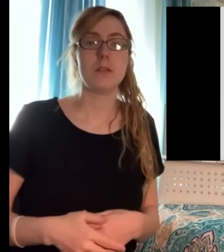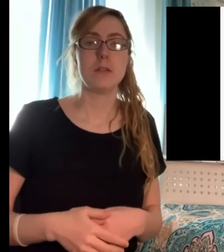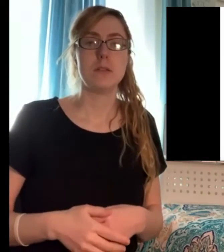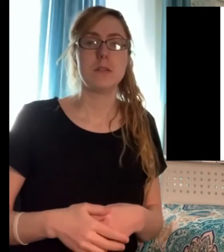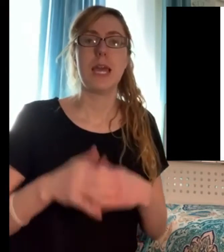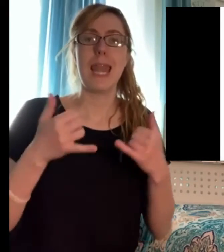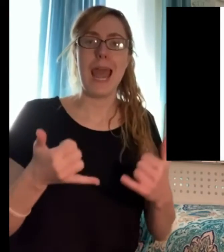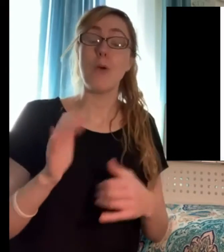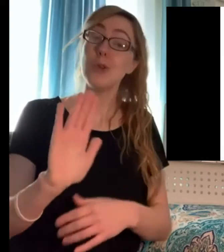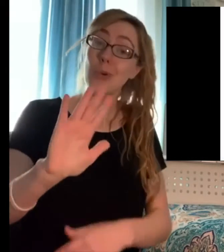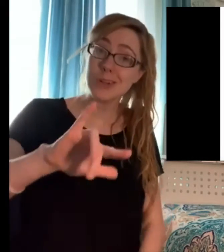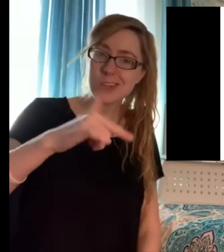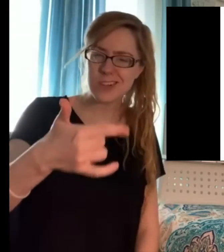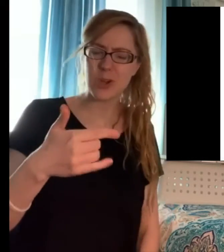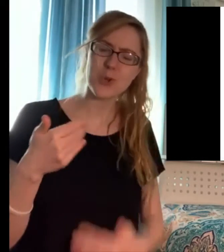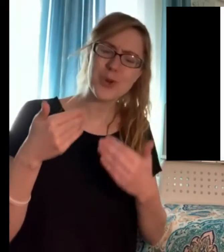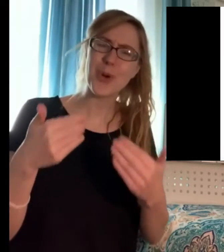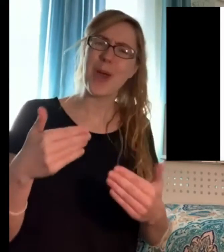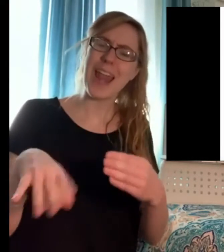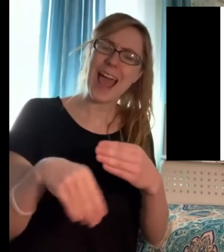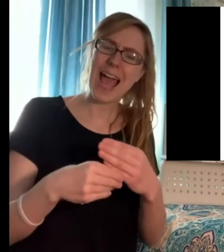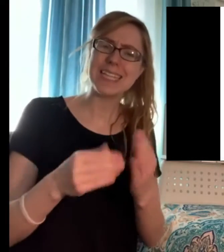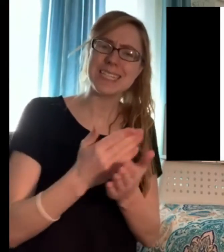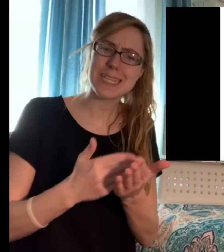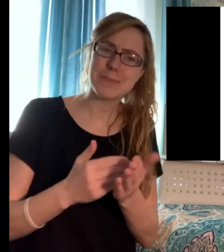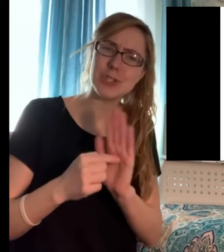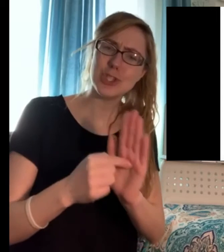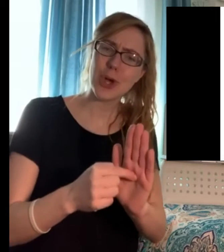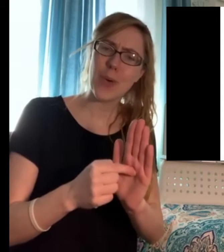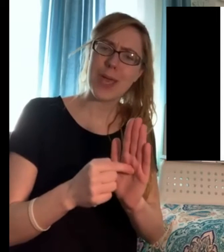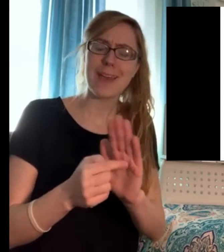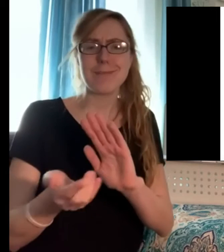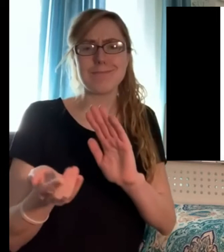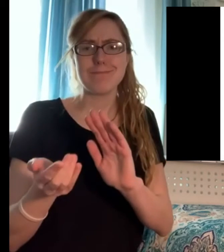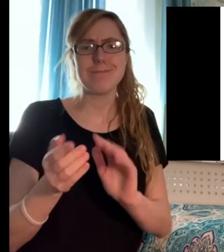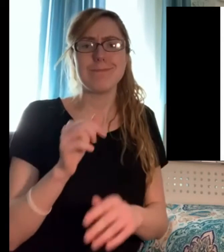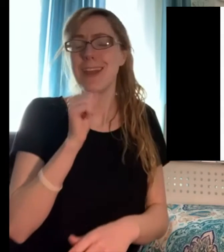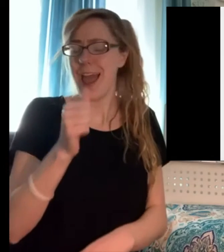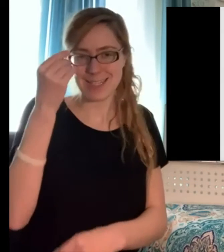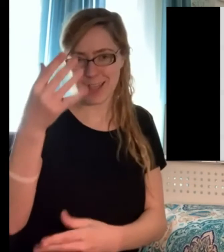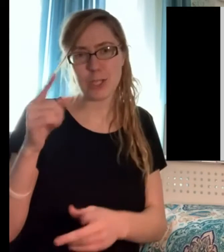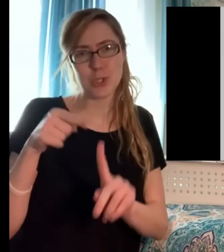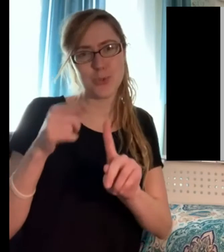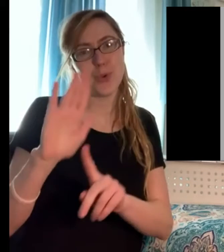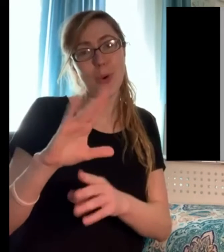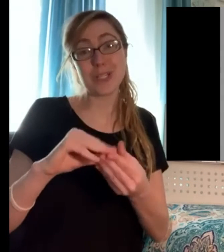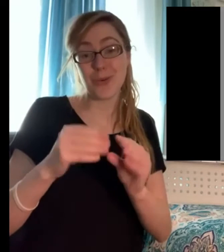Now it's your turn! Go ahead and add some of the showing versus telling to your story and submit it to the exciting world of writing.